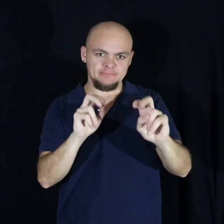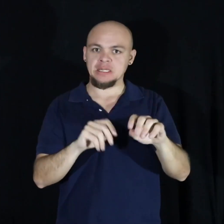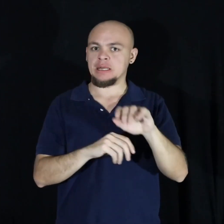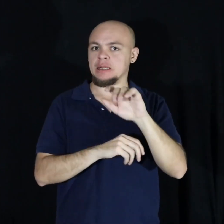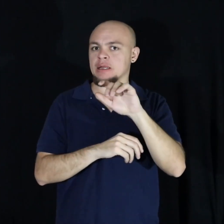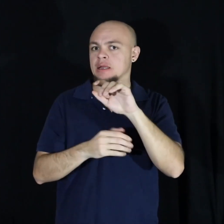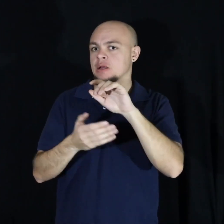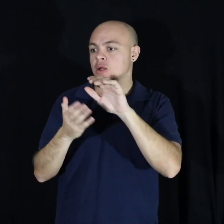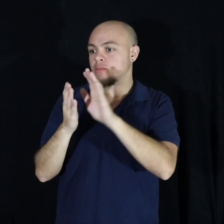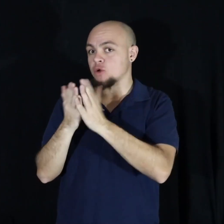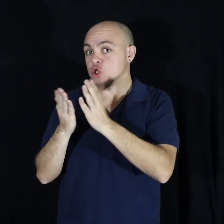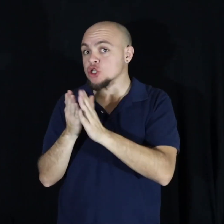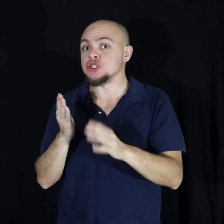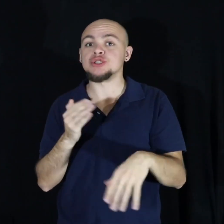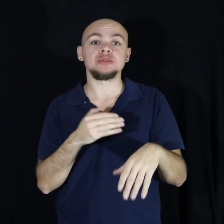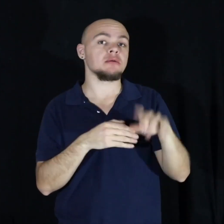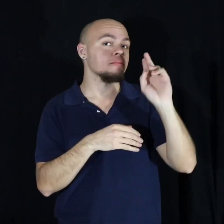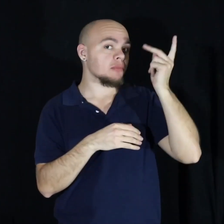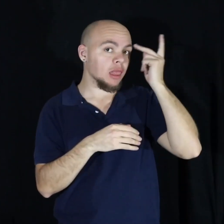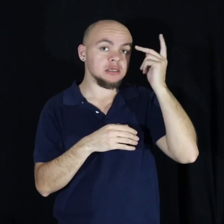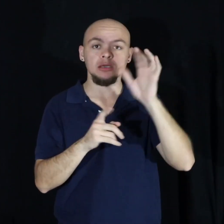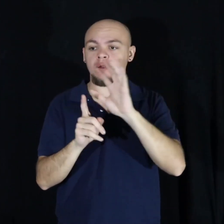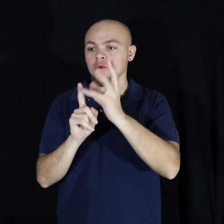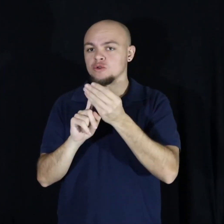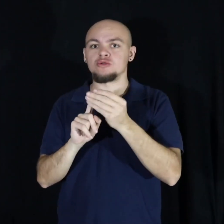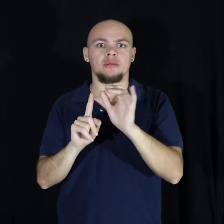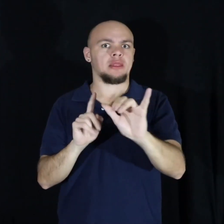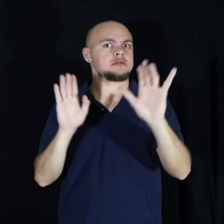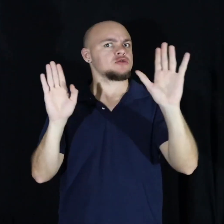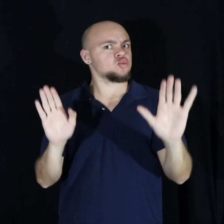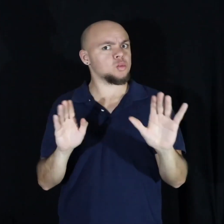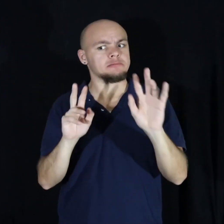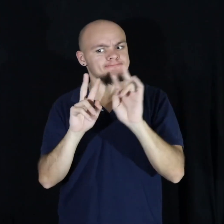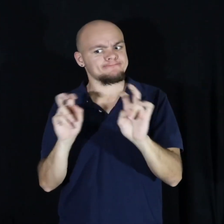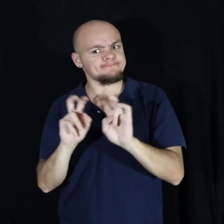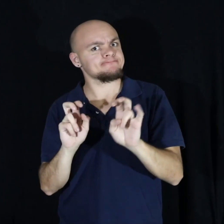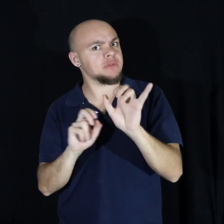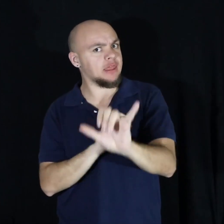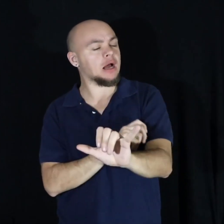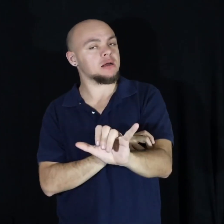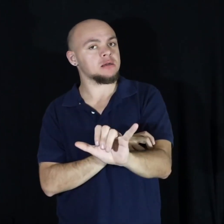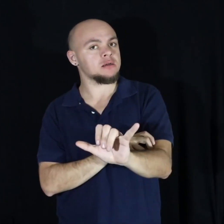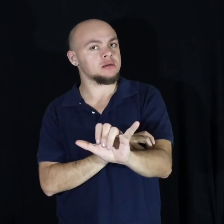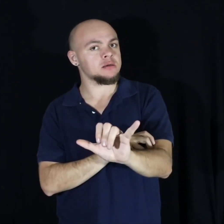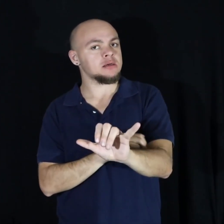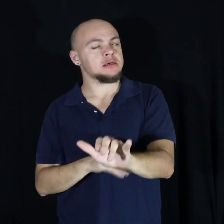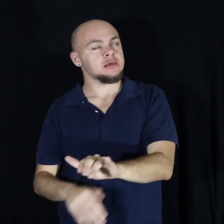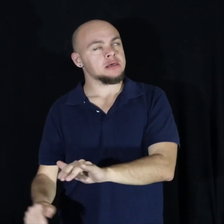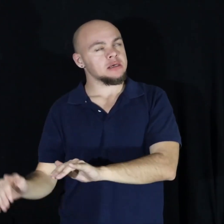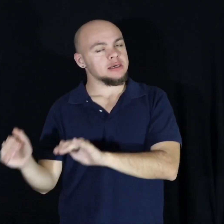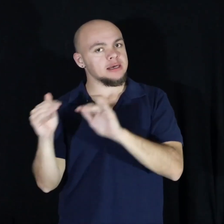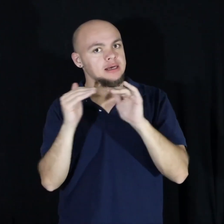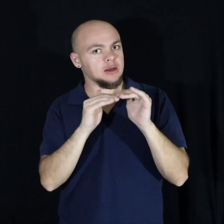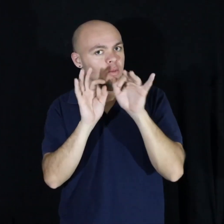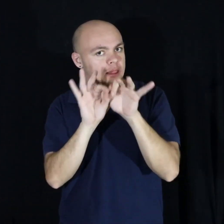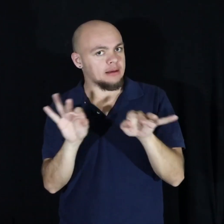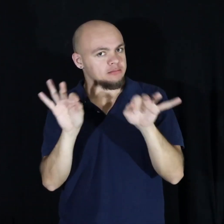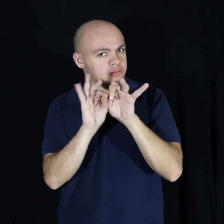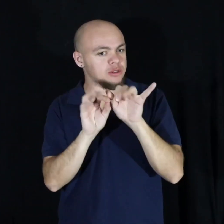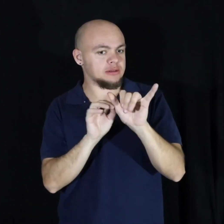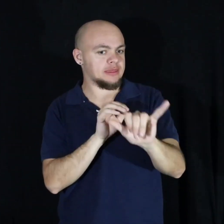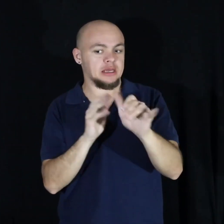literature, about politics, about culture, and that's great. But it's equally important that we use those